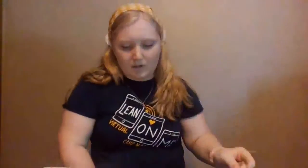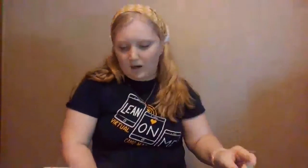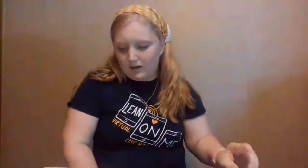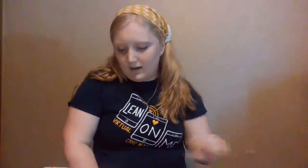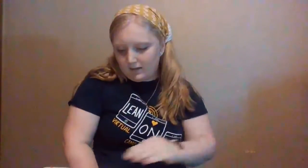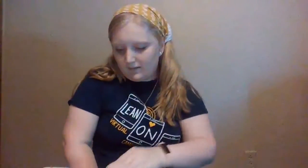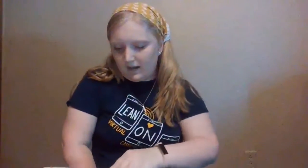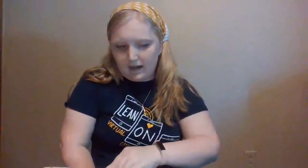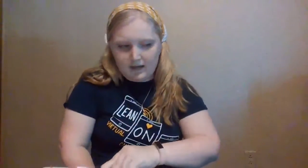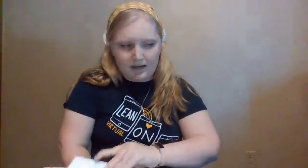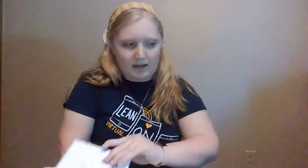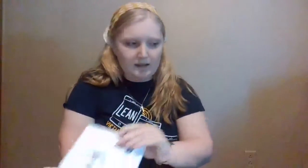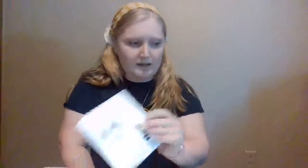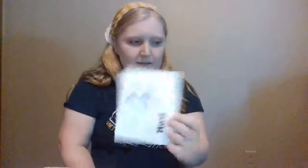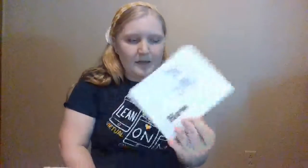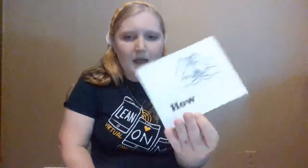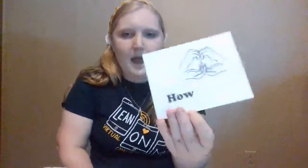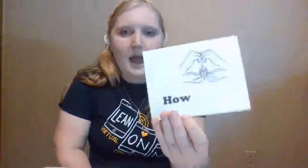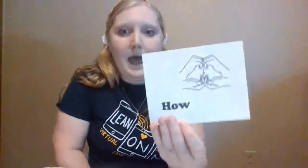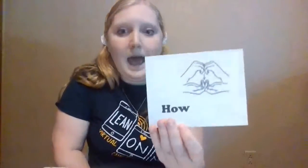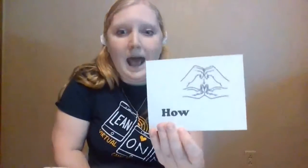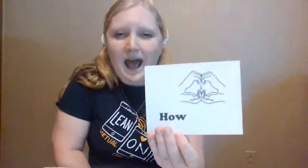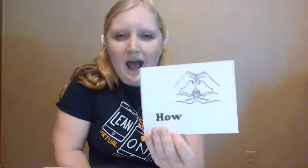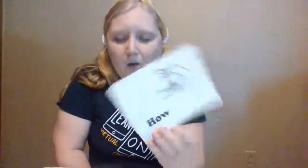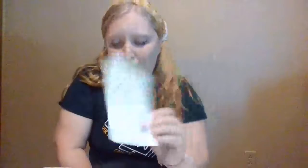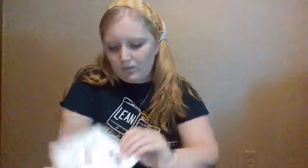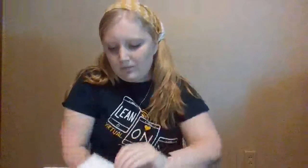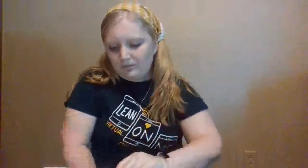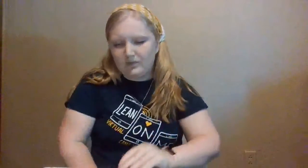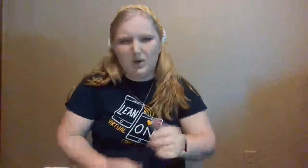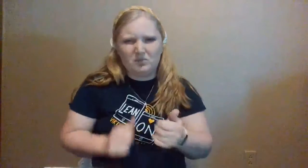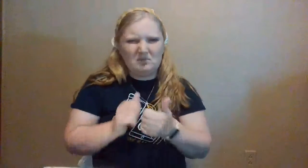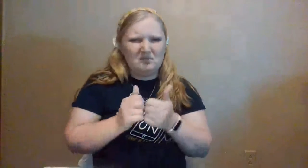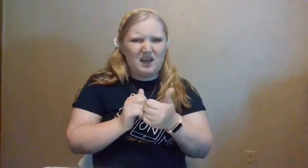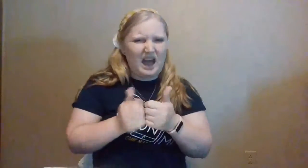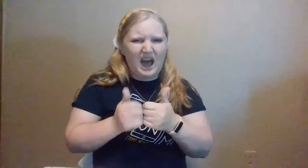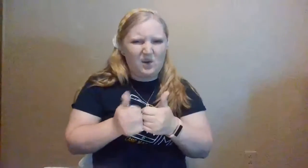Our next sign is how. So how.